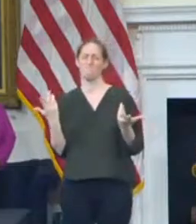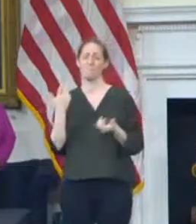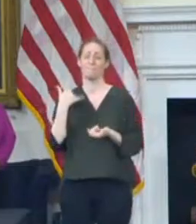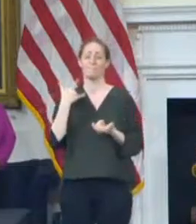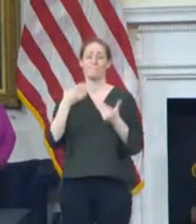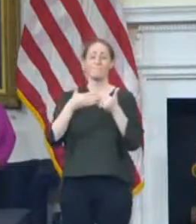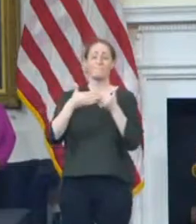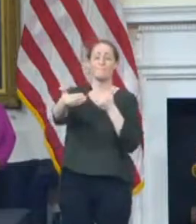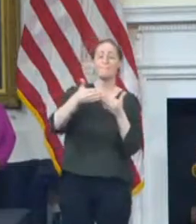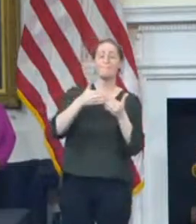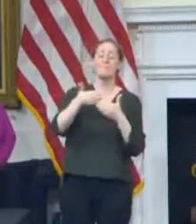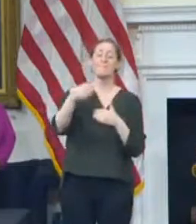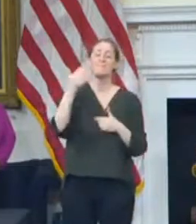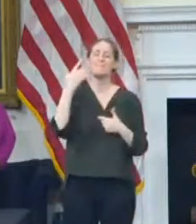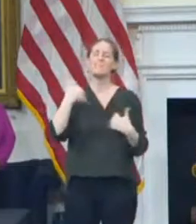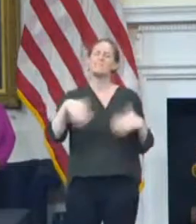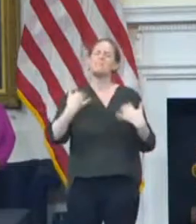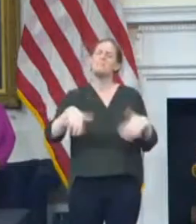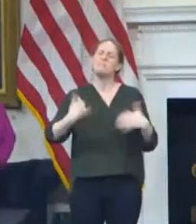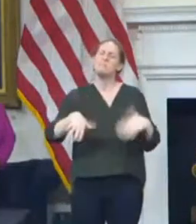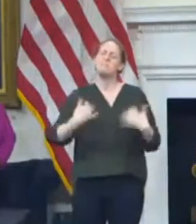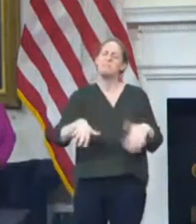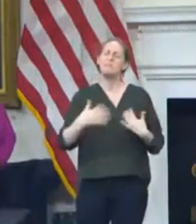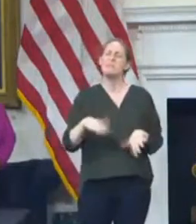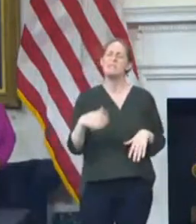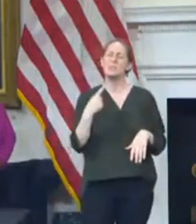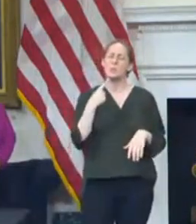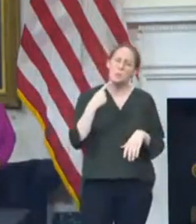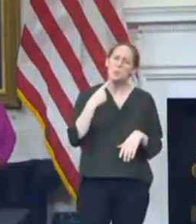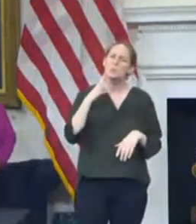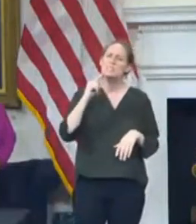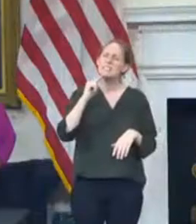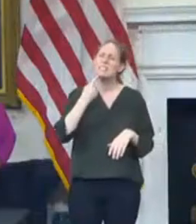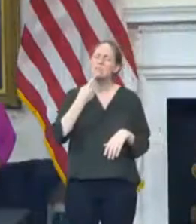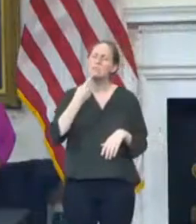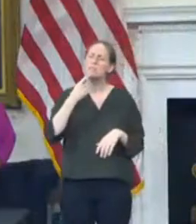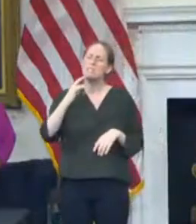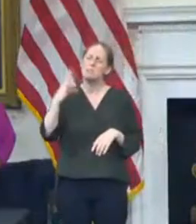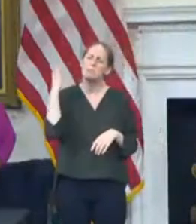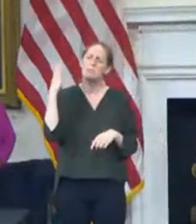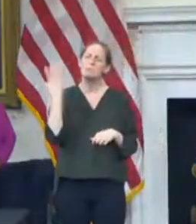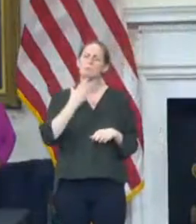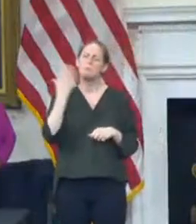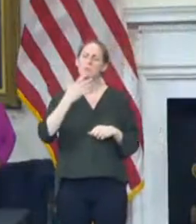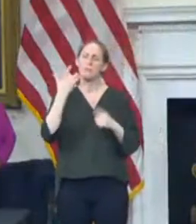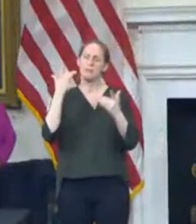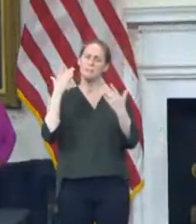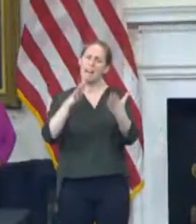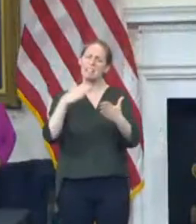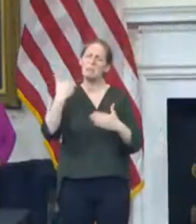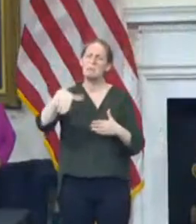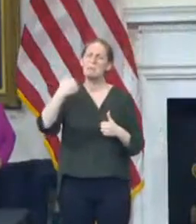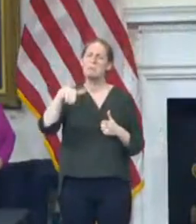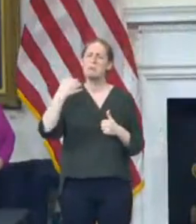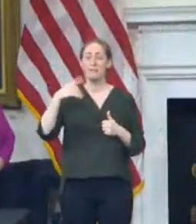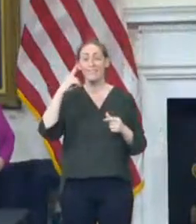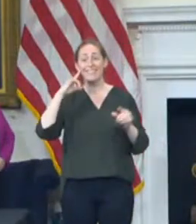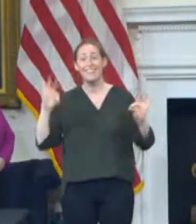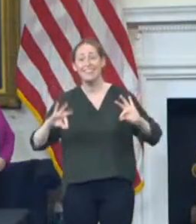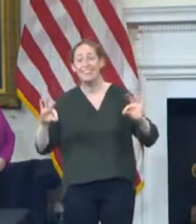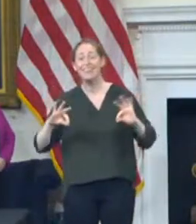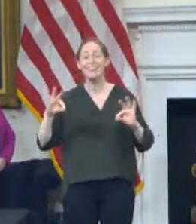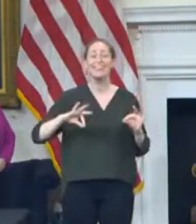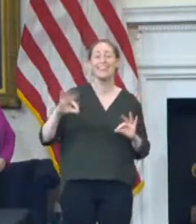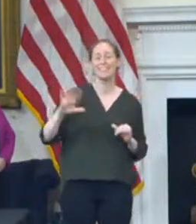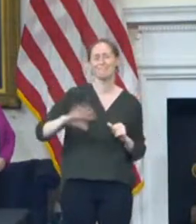months will likely be, by far, the most difficult that we have faced. And I want to continue to